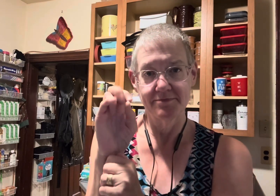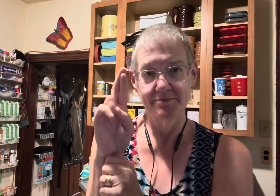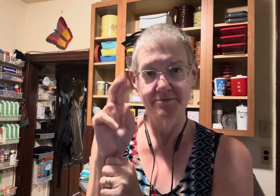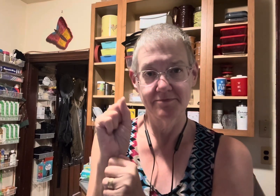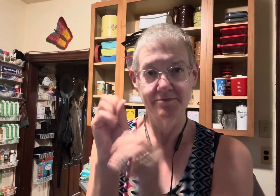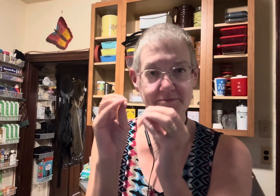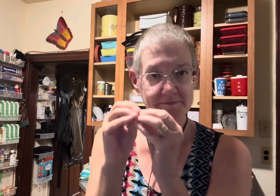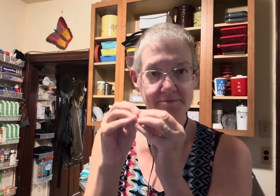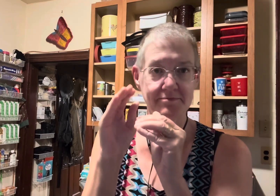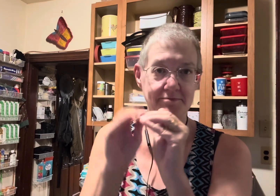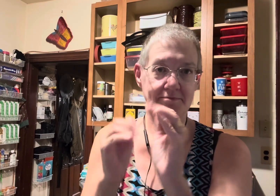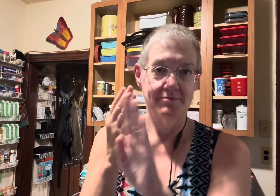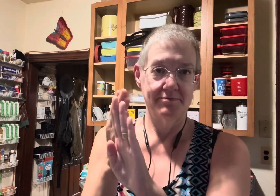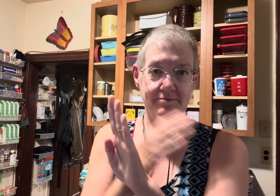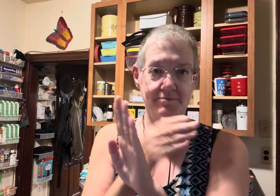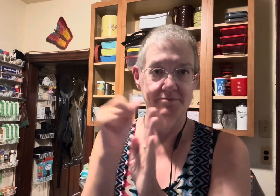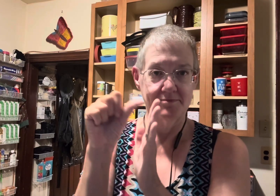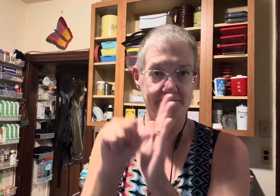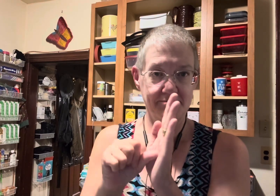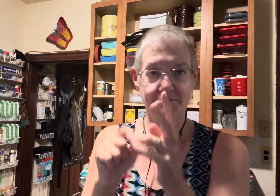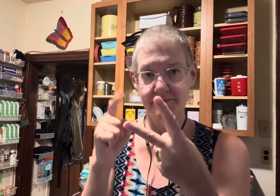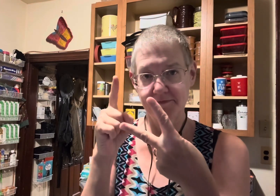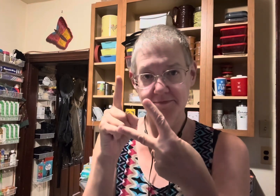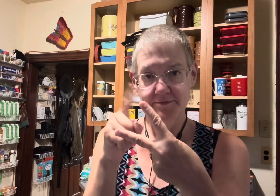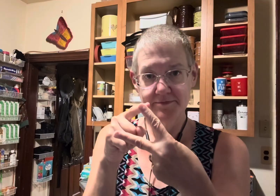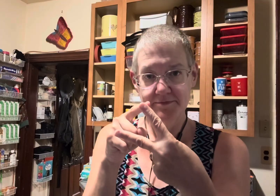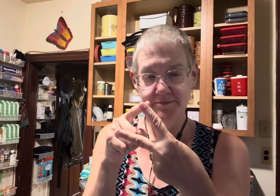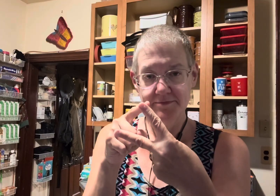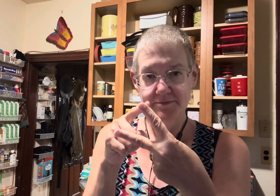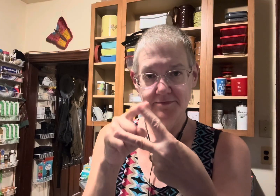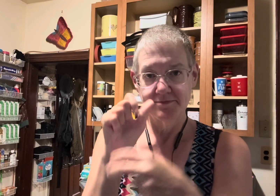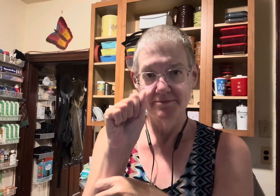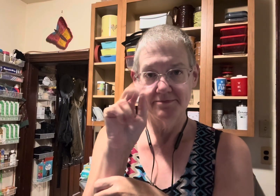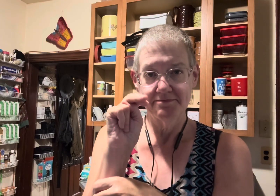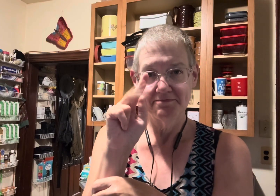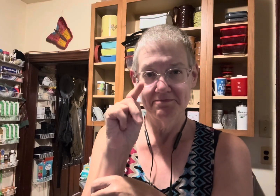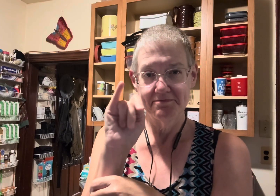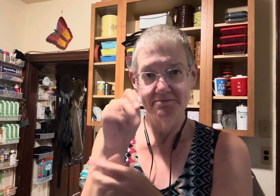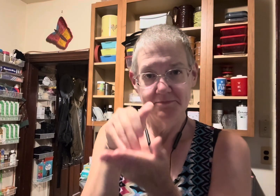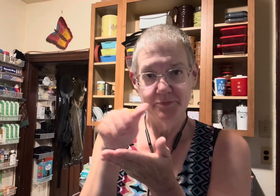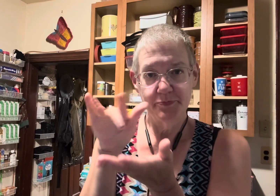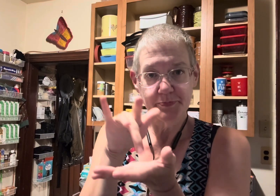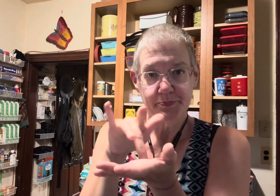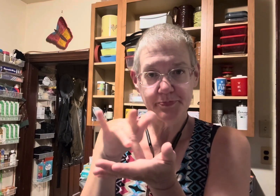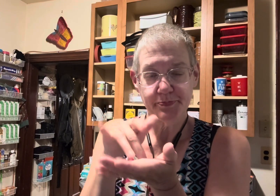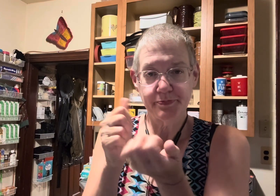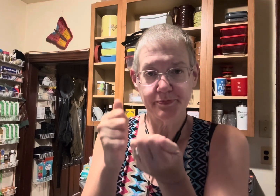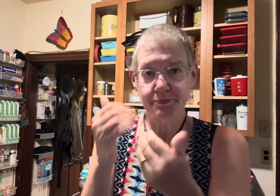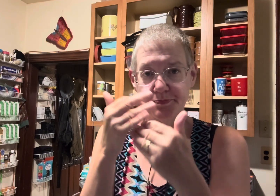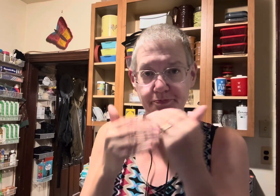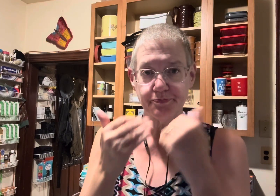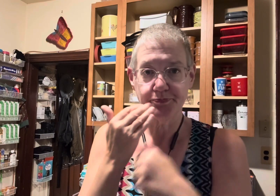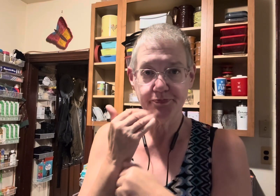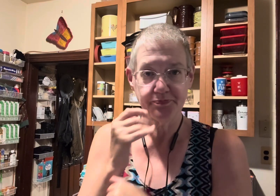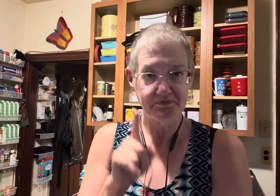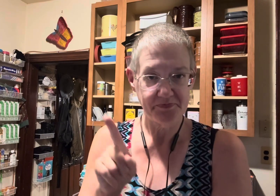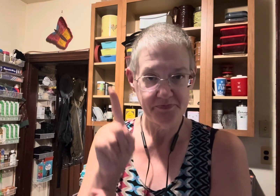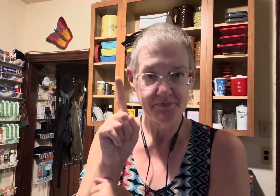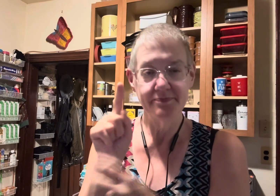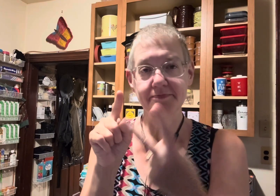blood sugar from his diabetes, and it's higher than before surgery for 2 reasons. Anti-rejection medications cause